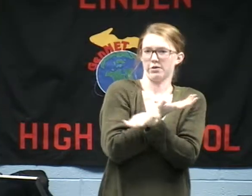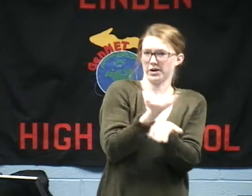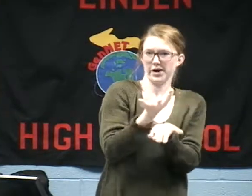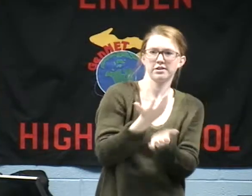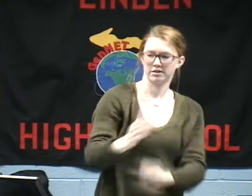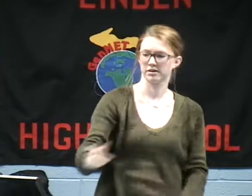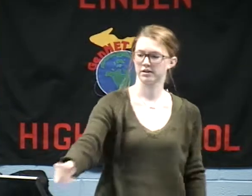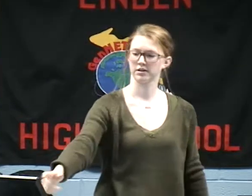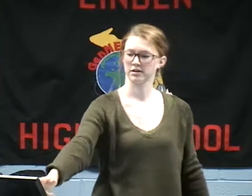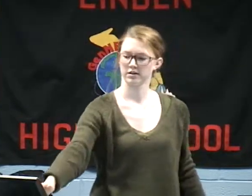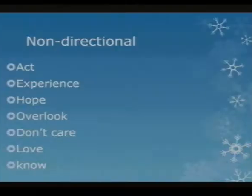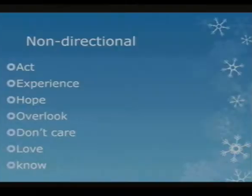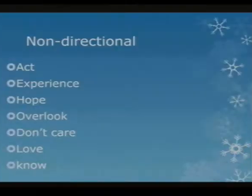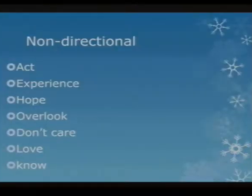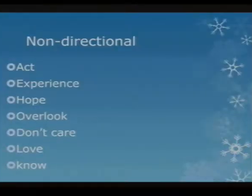anywhere. Oh,